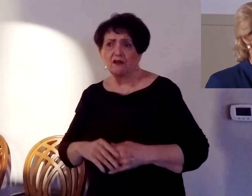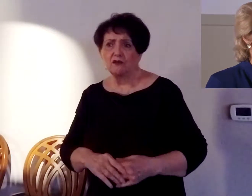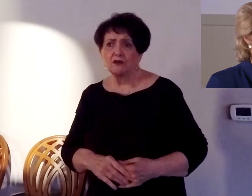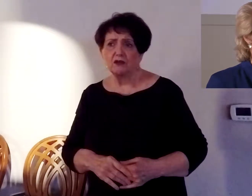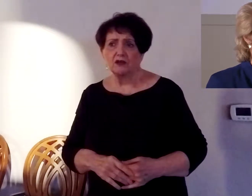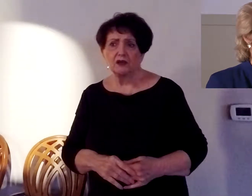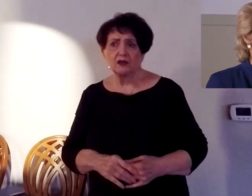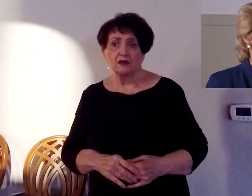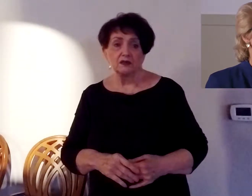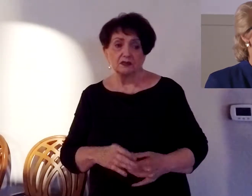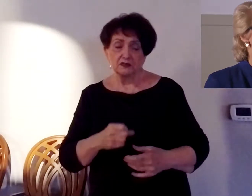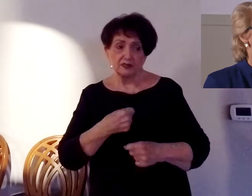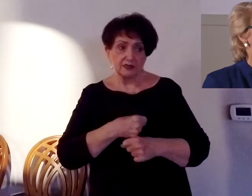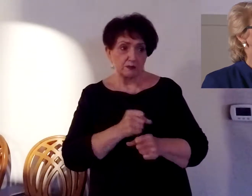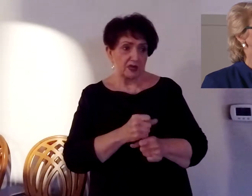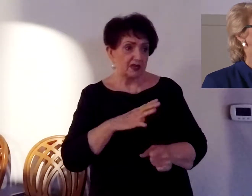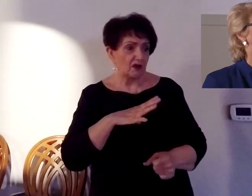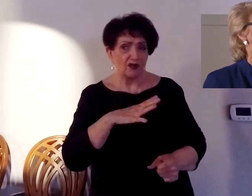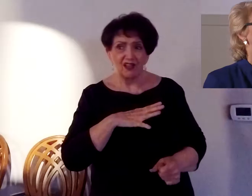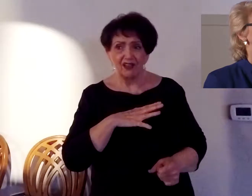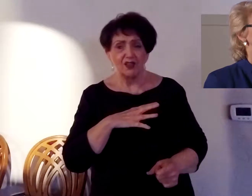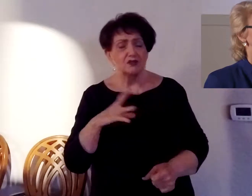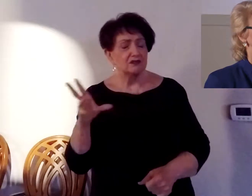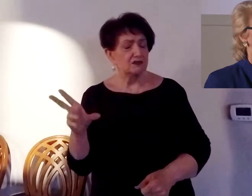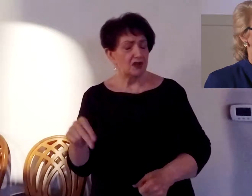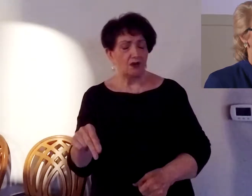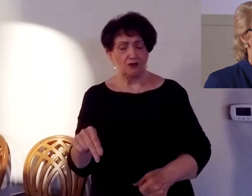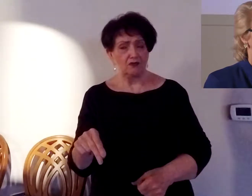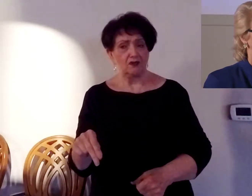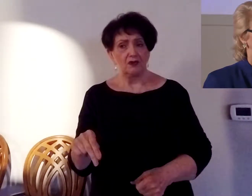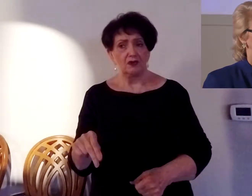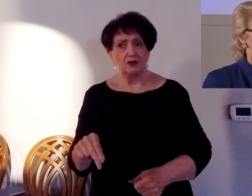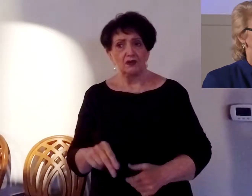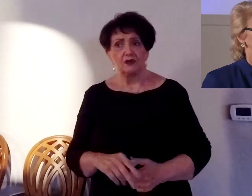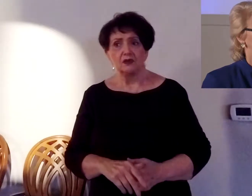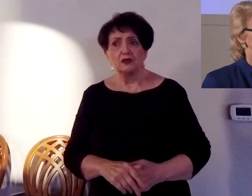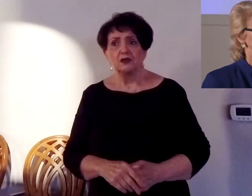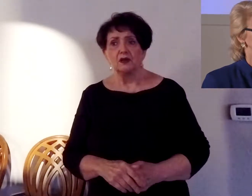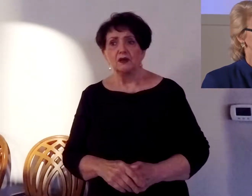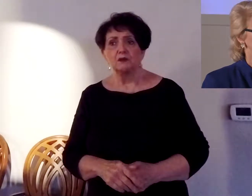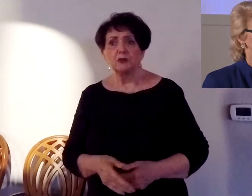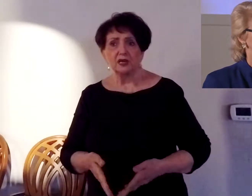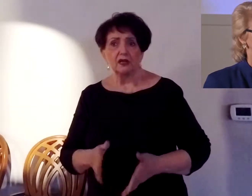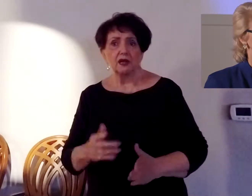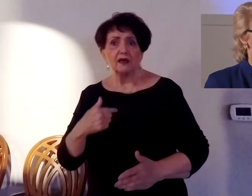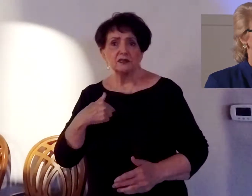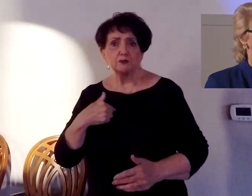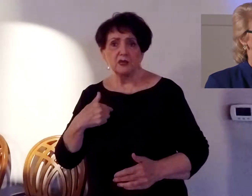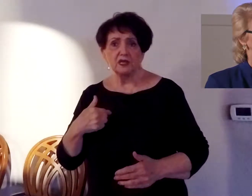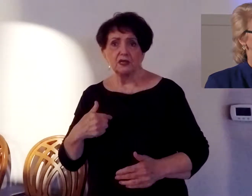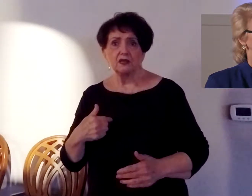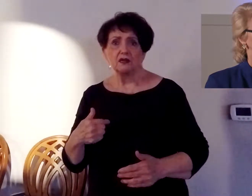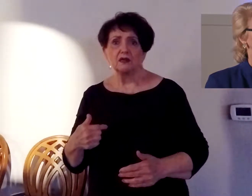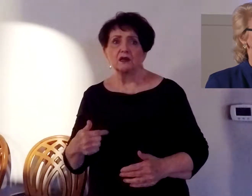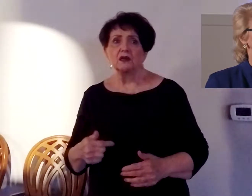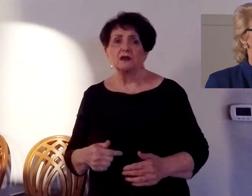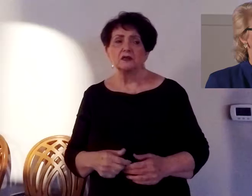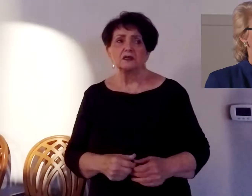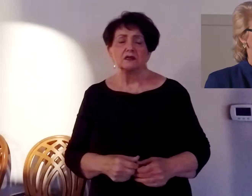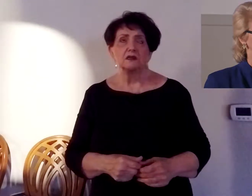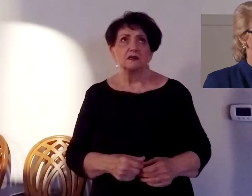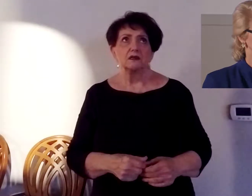Does it make it okay? Absolutely not. But it allows me to separate